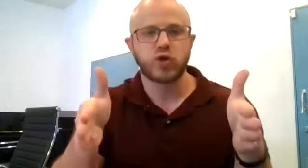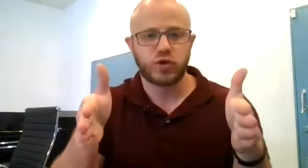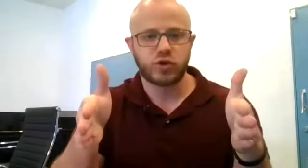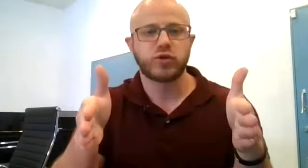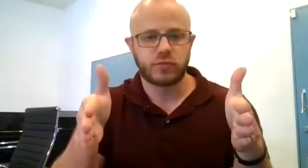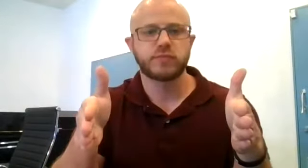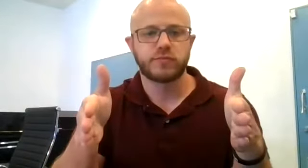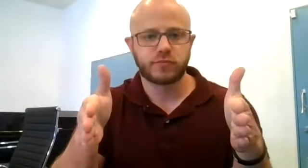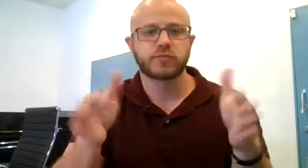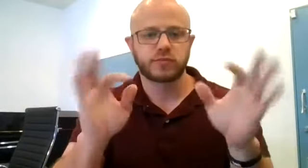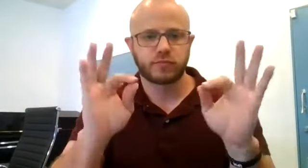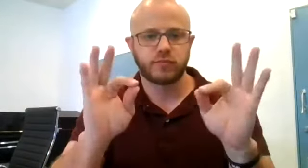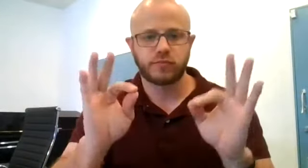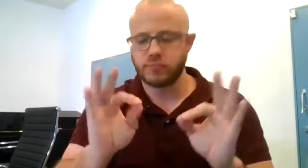partner.